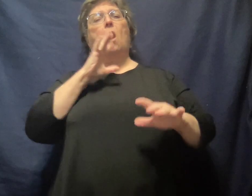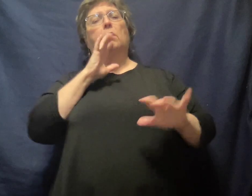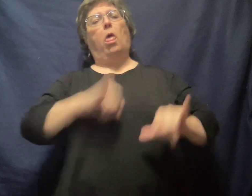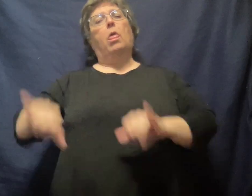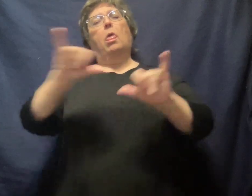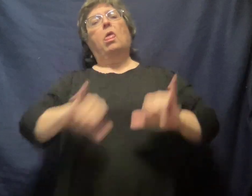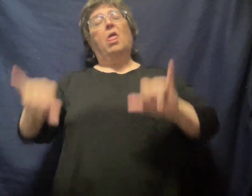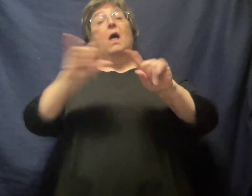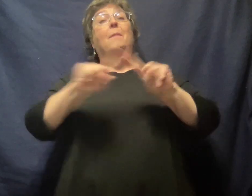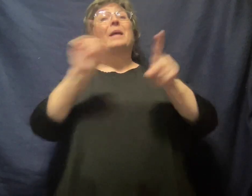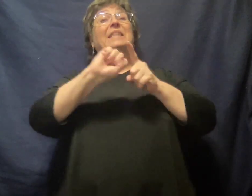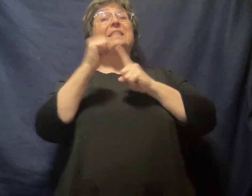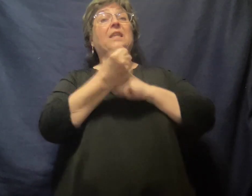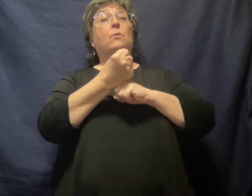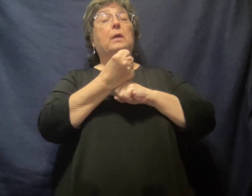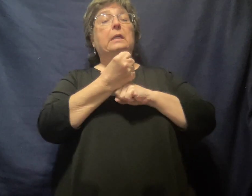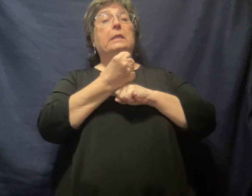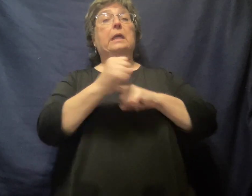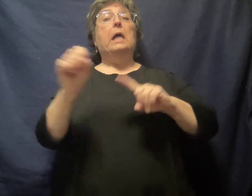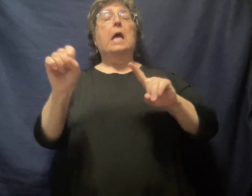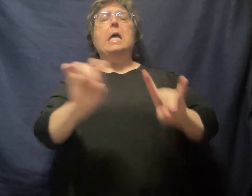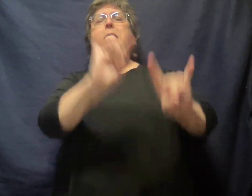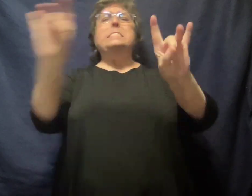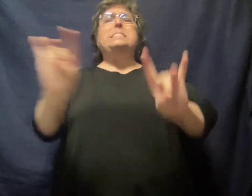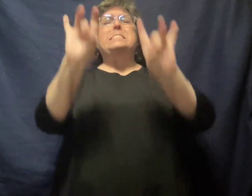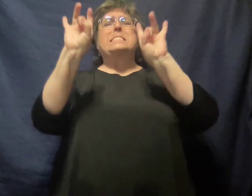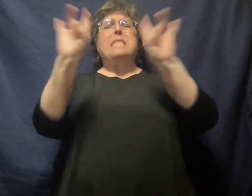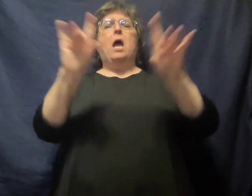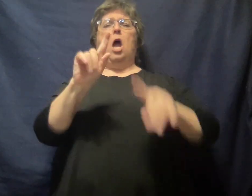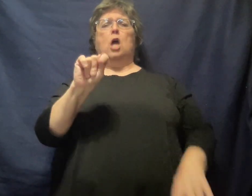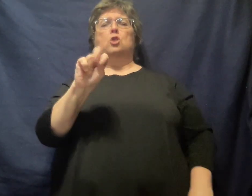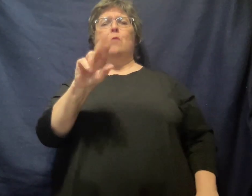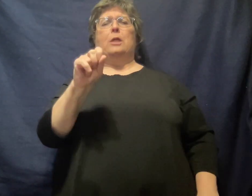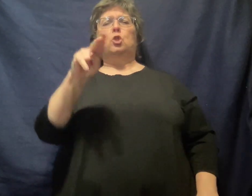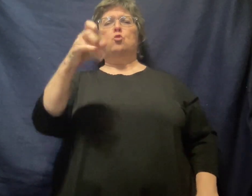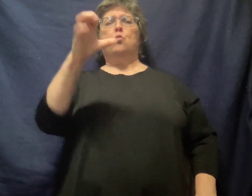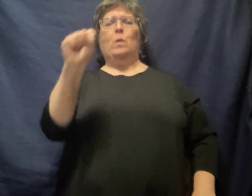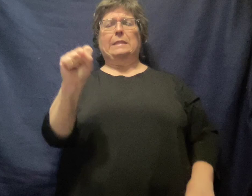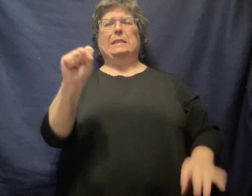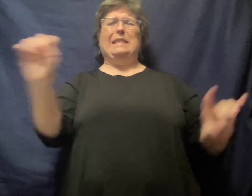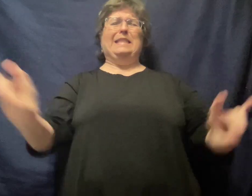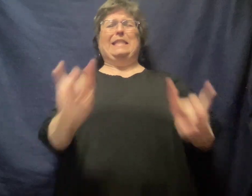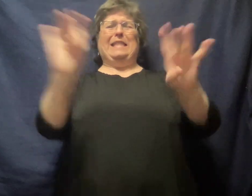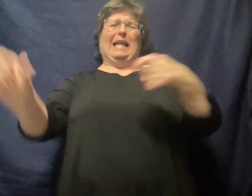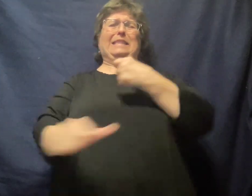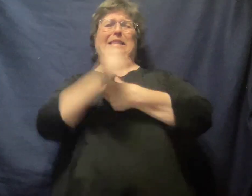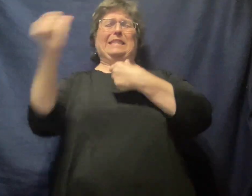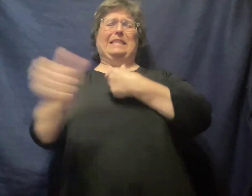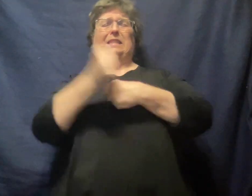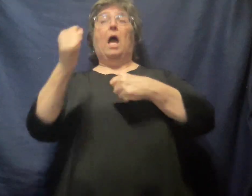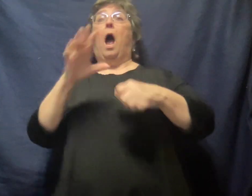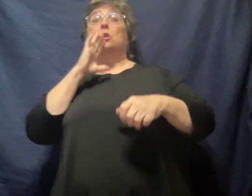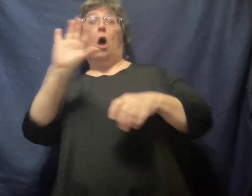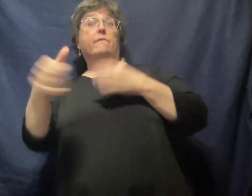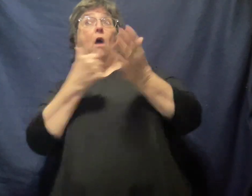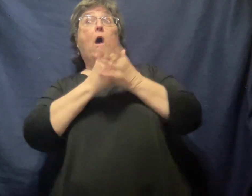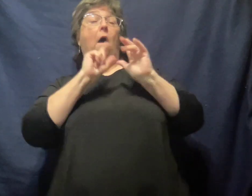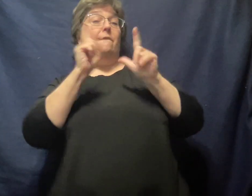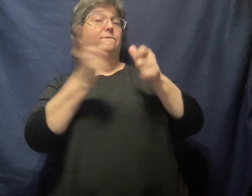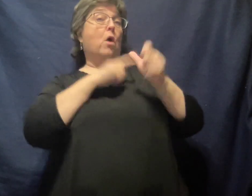the conditions are considered treacherous out on the road. And I know I'm speaking for not only all of the first responders, police,